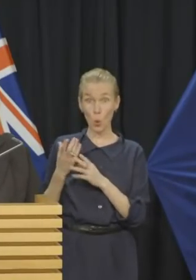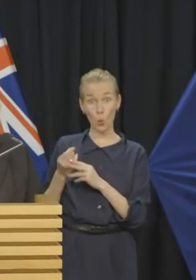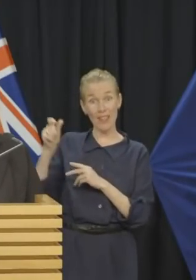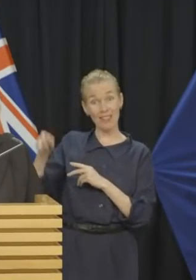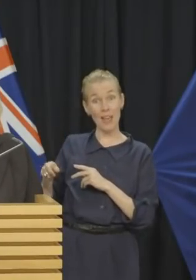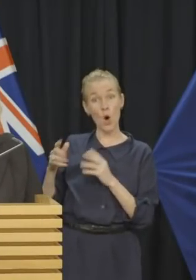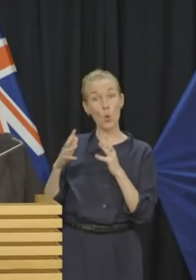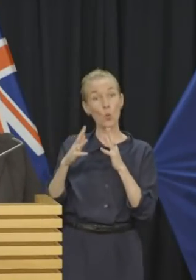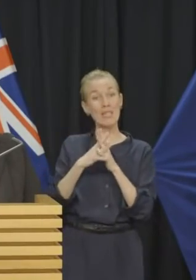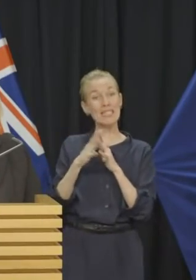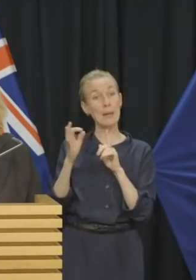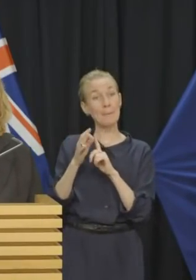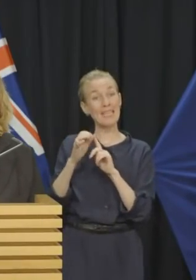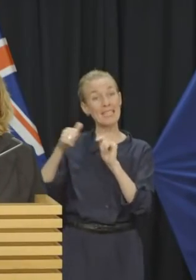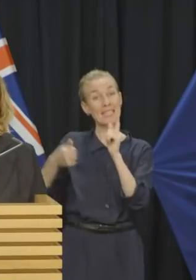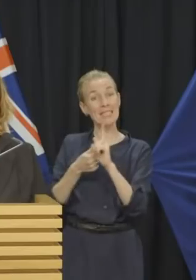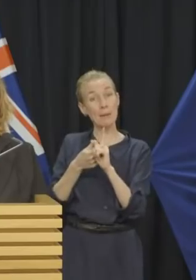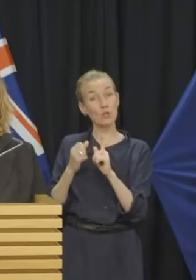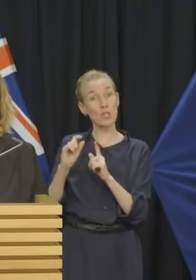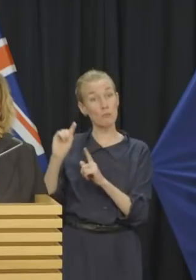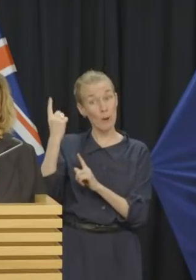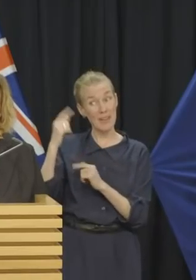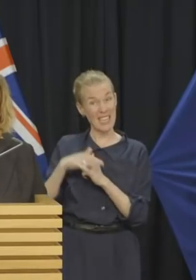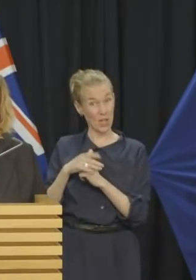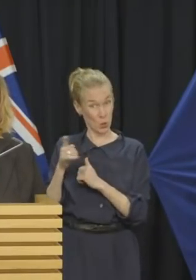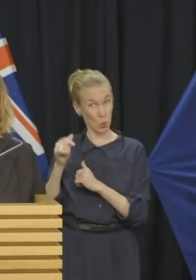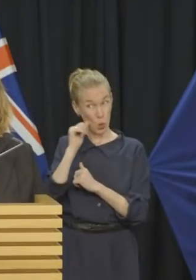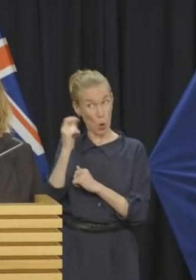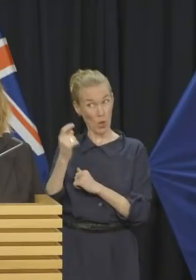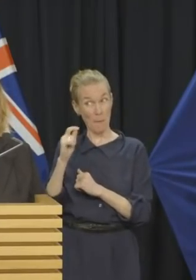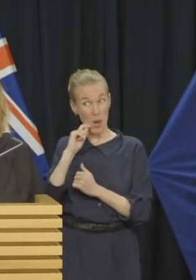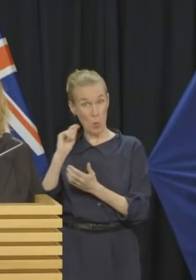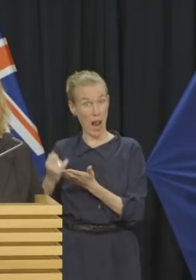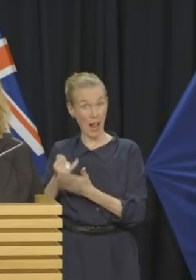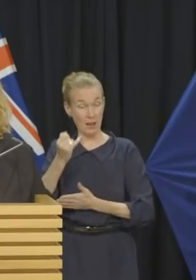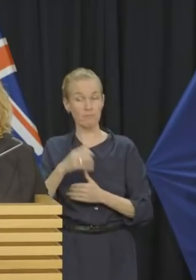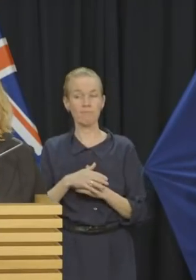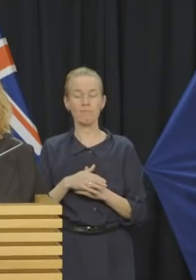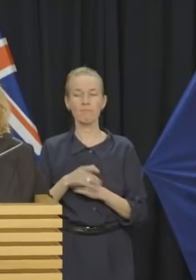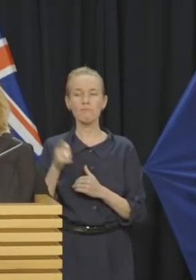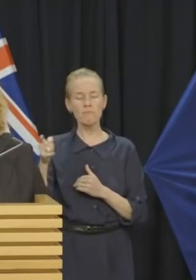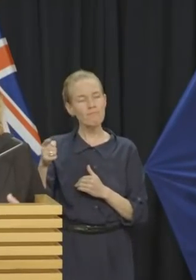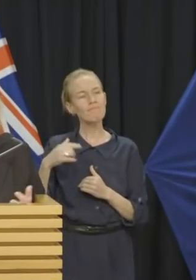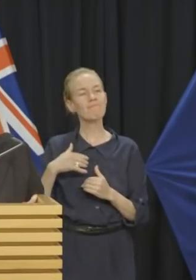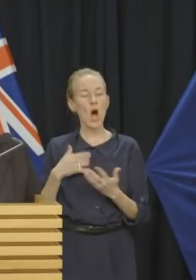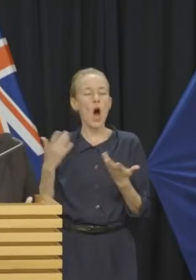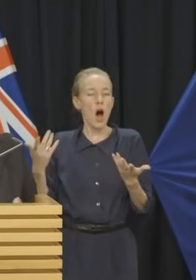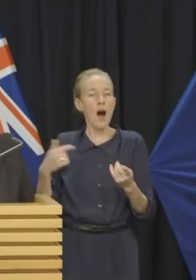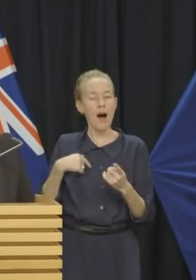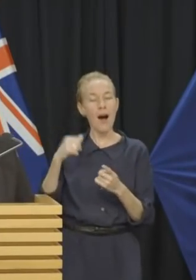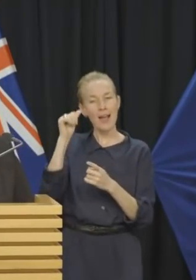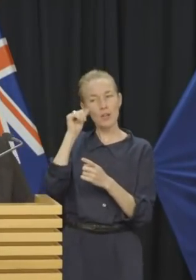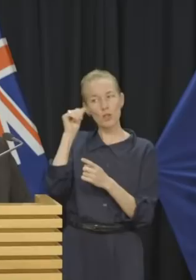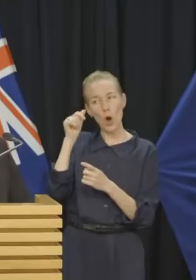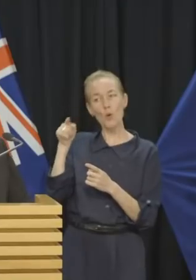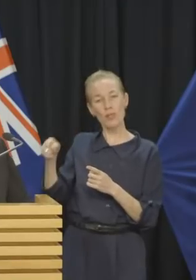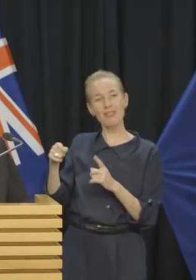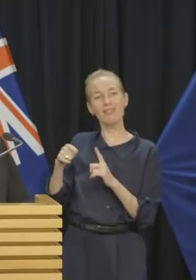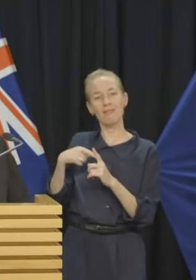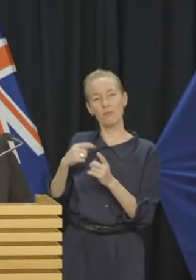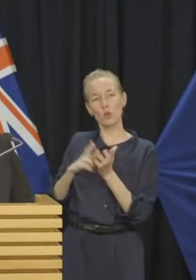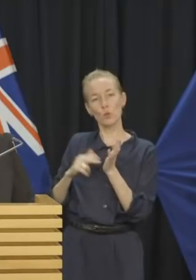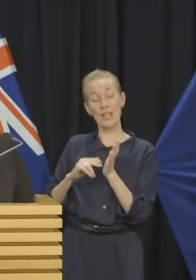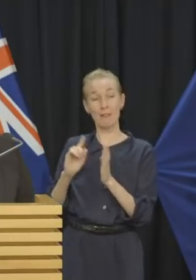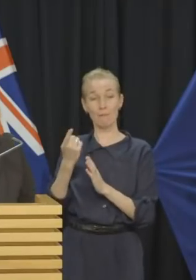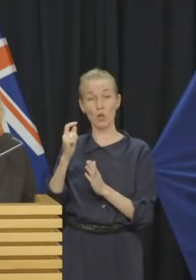this on multiple occasions, and yes, I was aware that New Zealand First will vote for the legislation because they do want to see